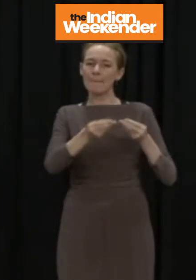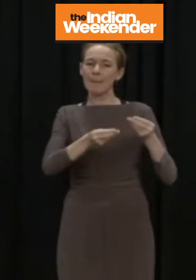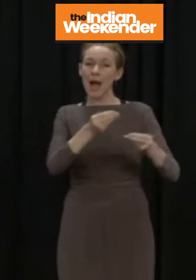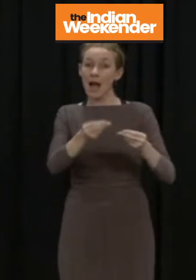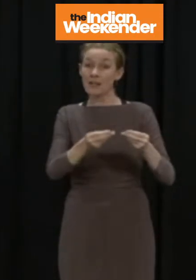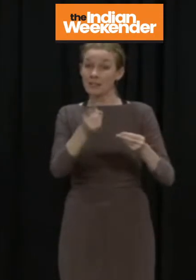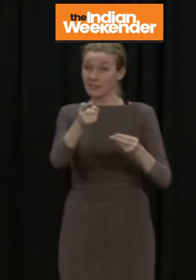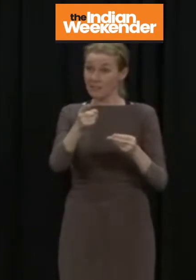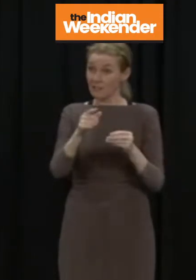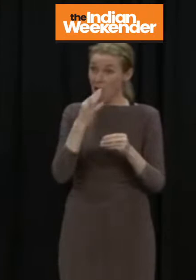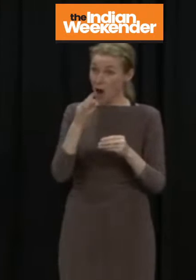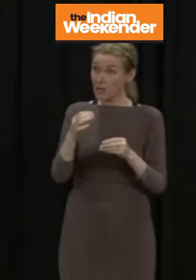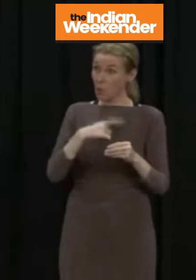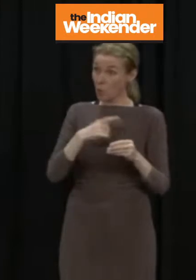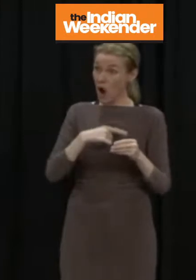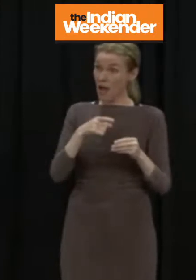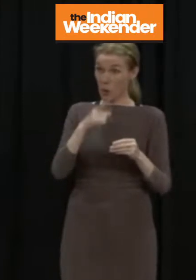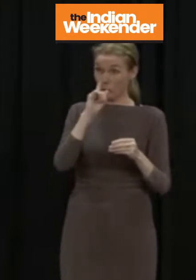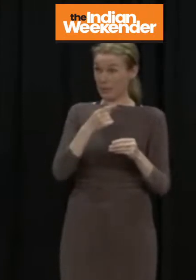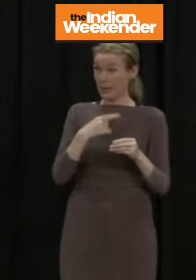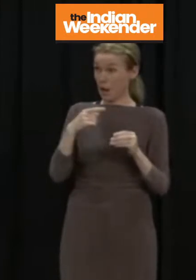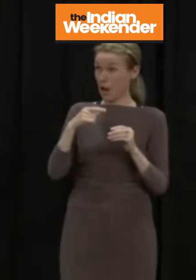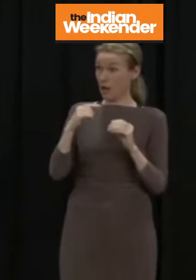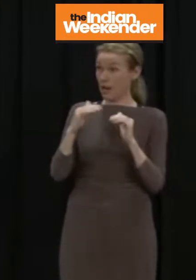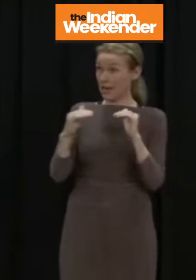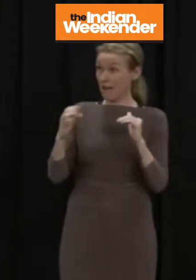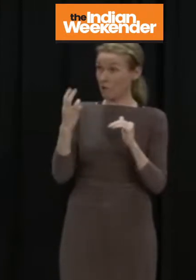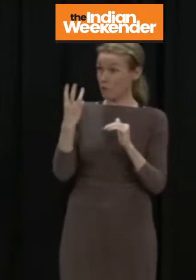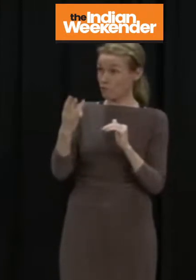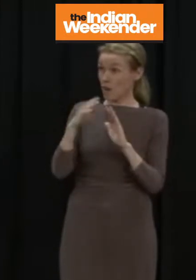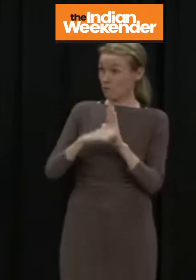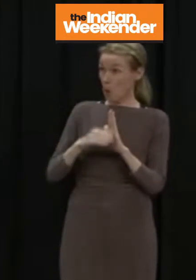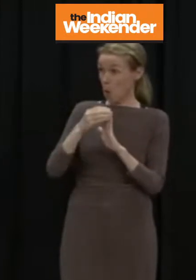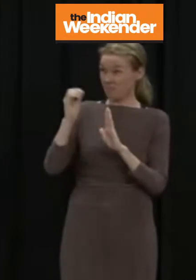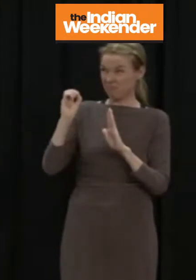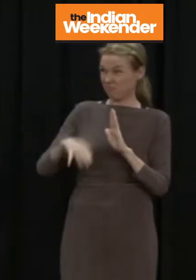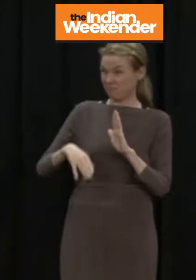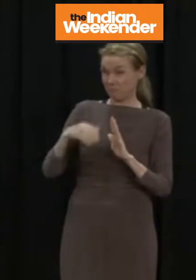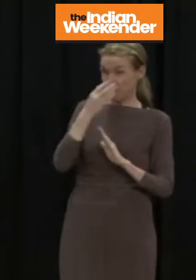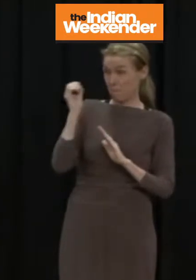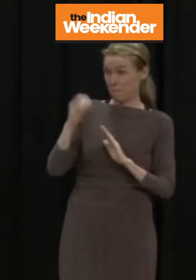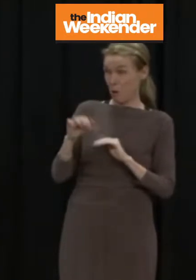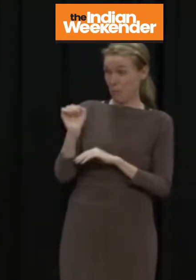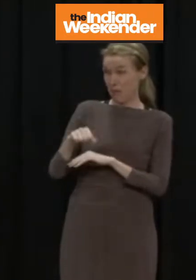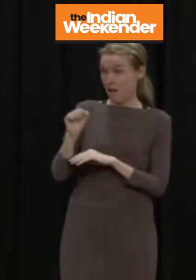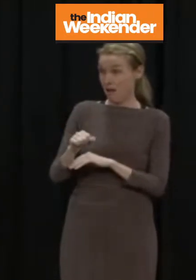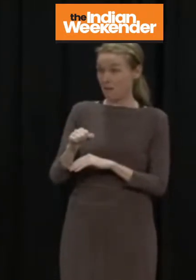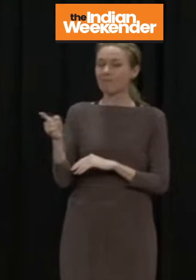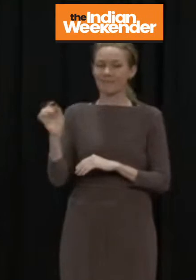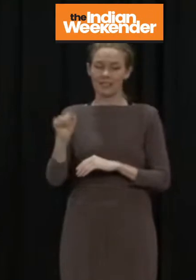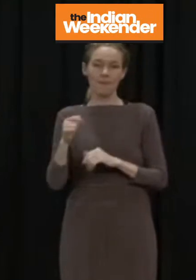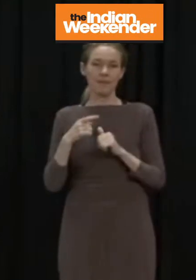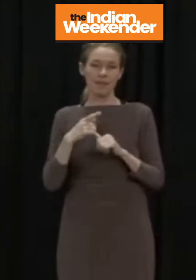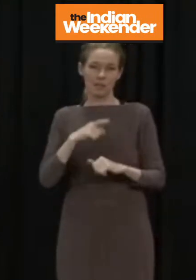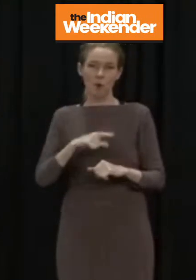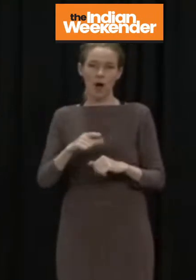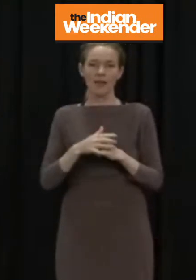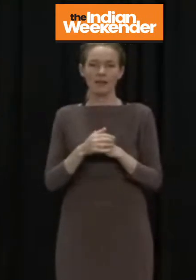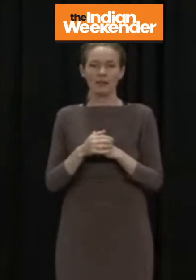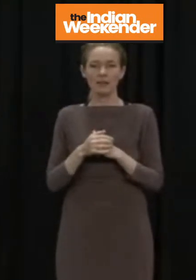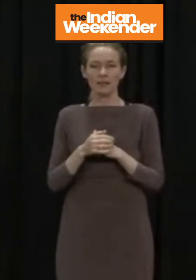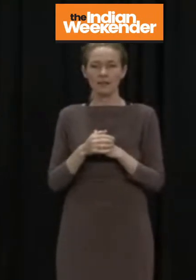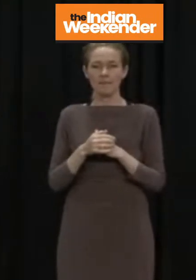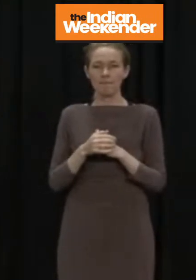That's right. Can you tell us how many more Kiwis are coming into that level 3 environment with those boundary changes? Sorry, I don't